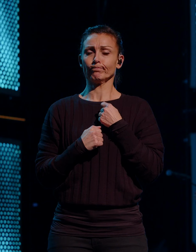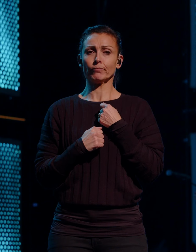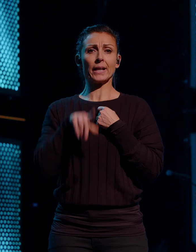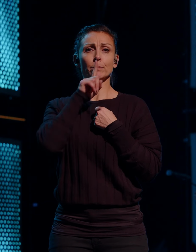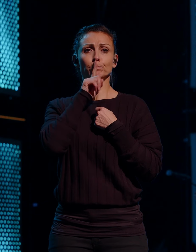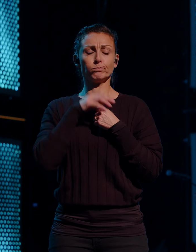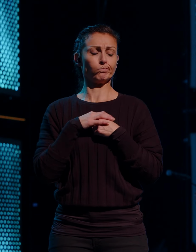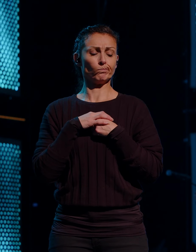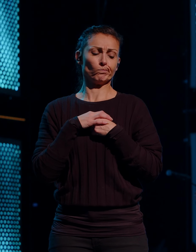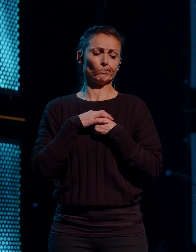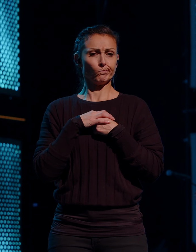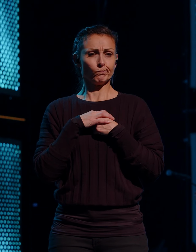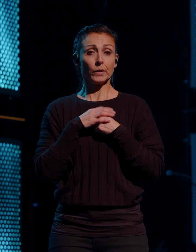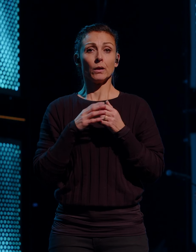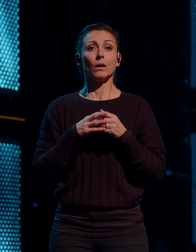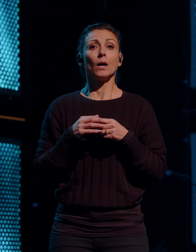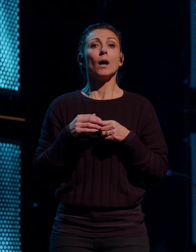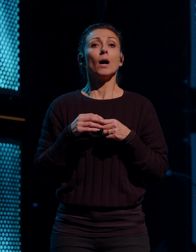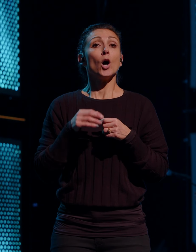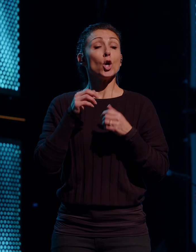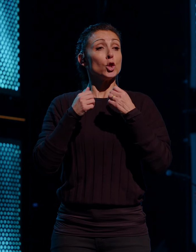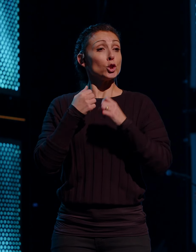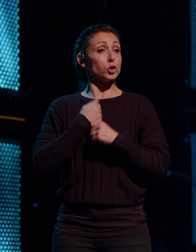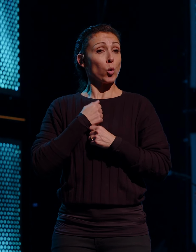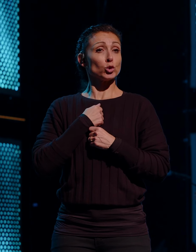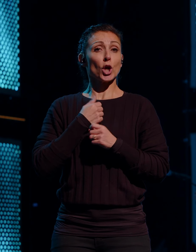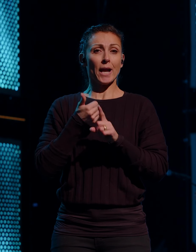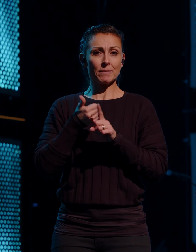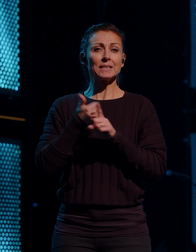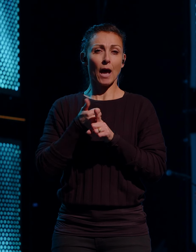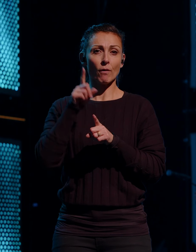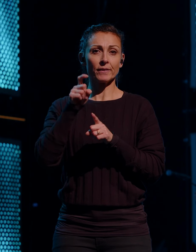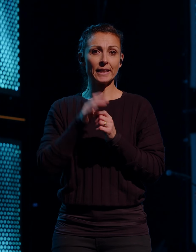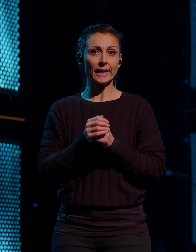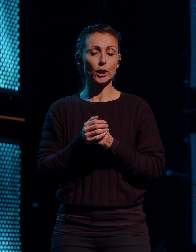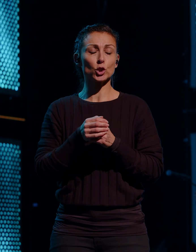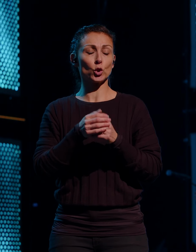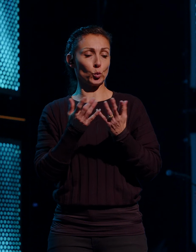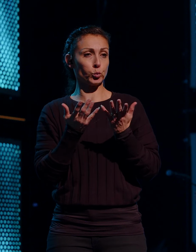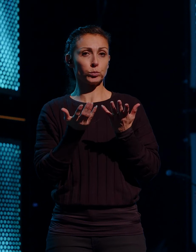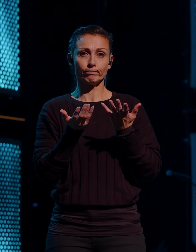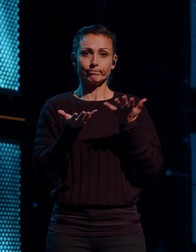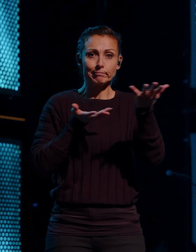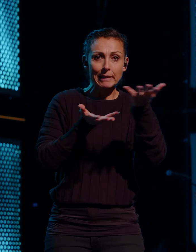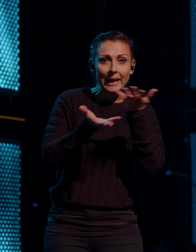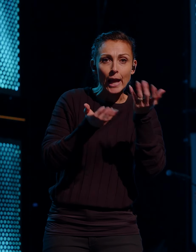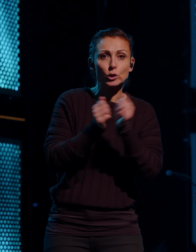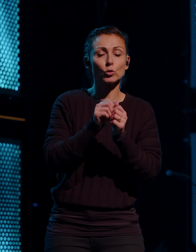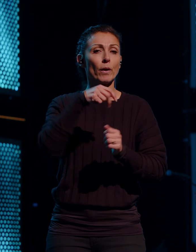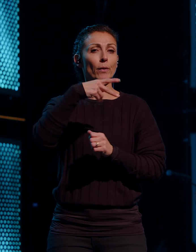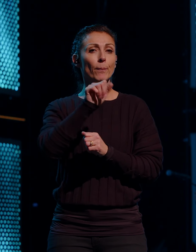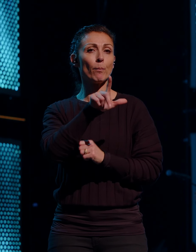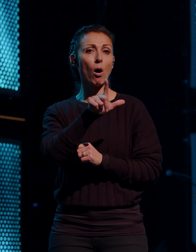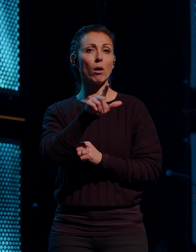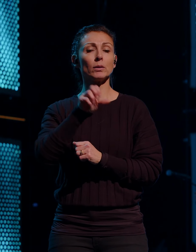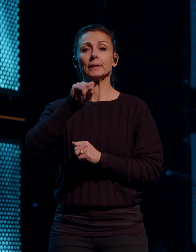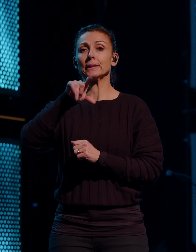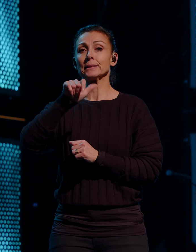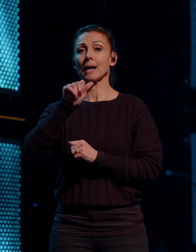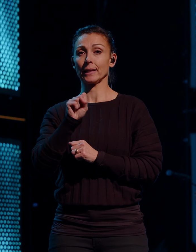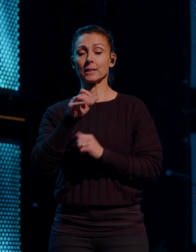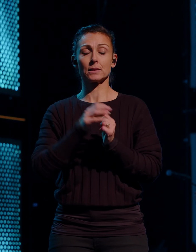his life. Well, in that soldier's mind right there, that's honor. You would do this to honor me? And at this point,